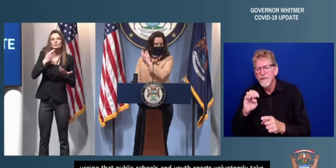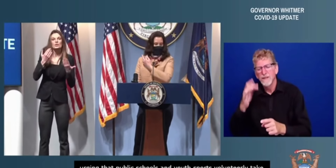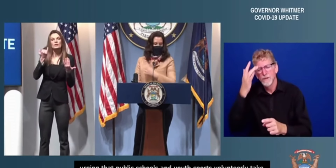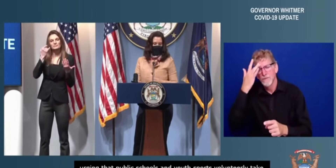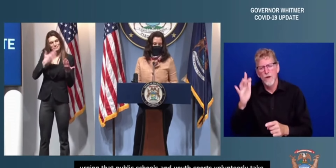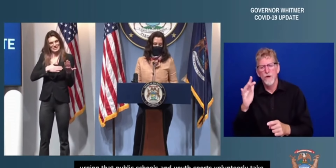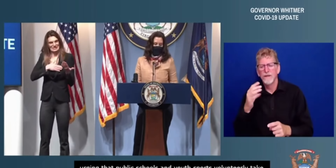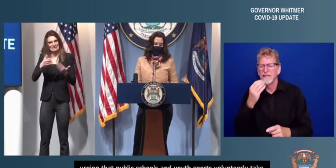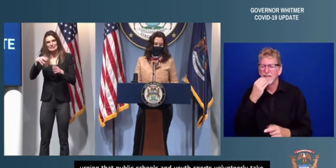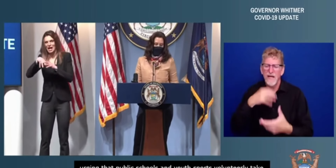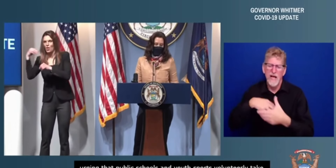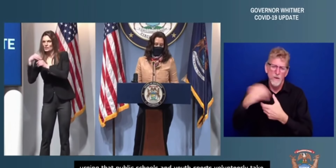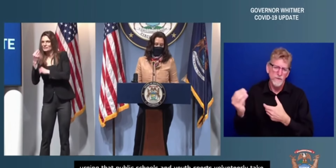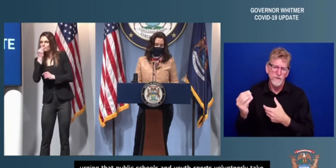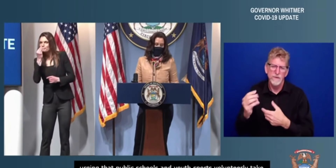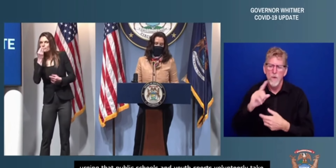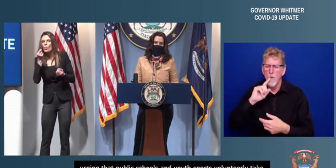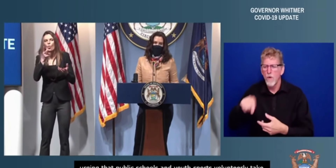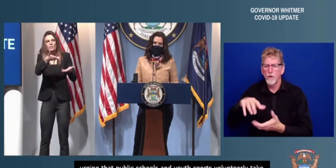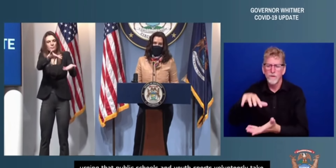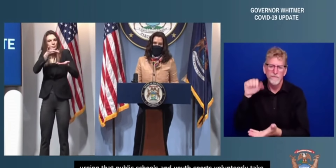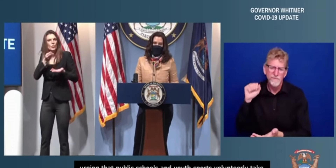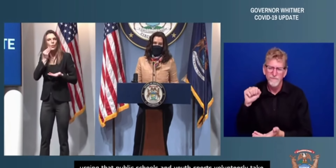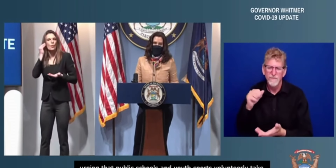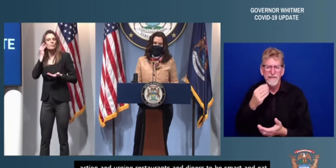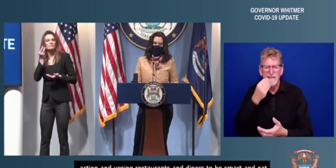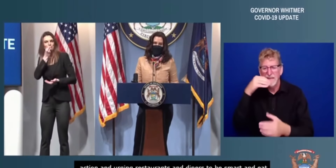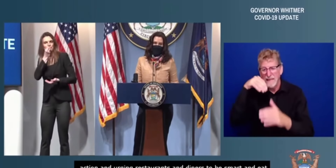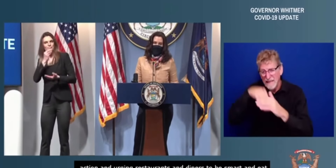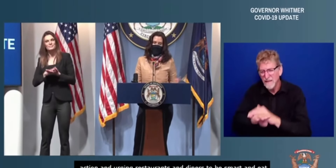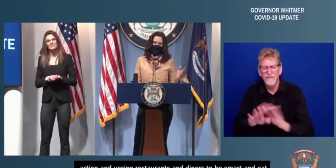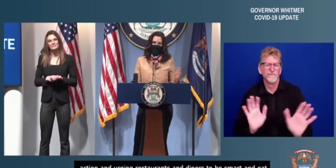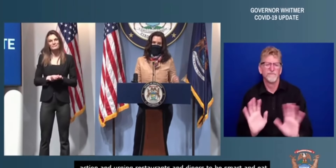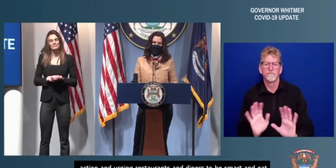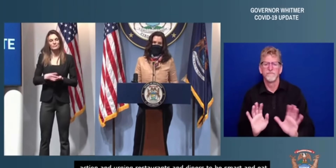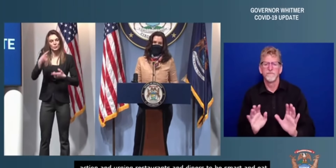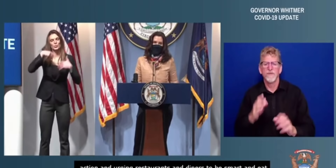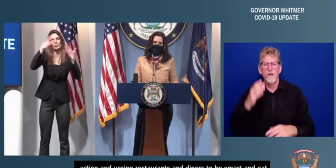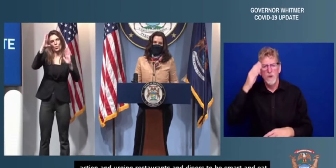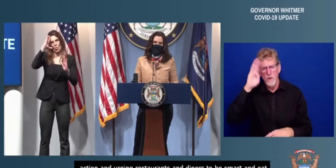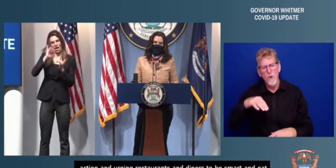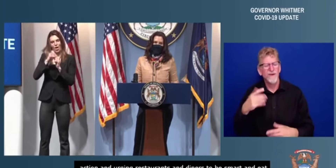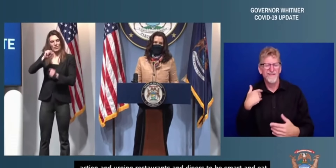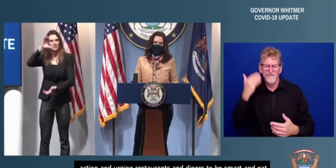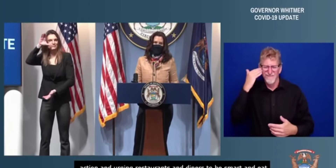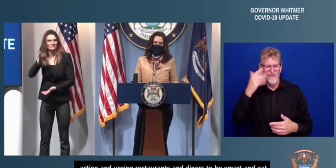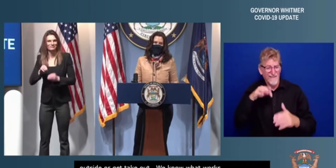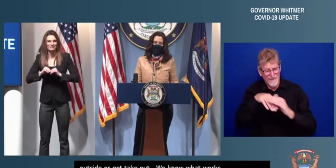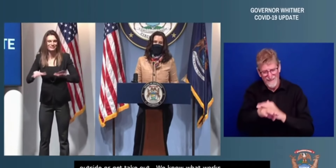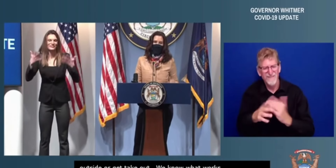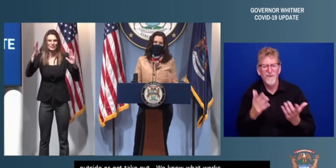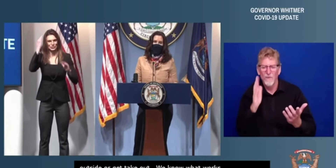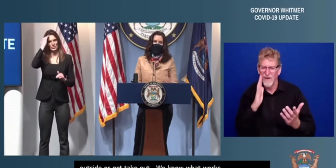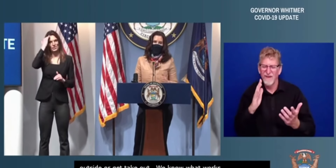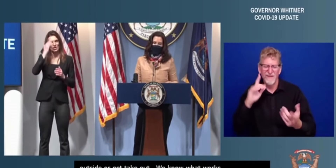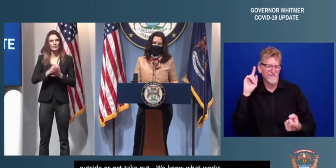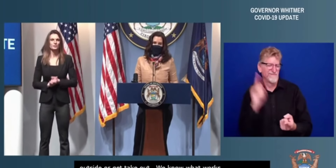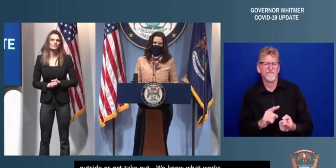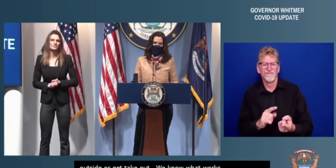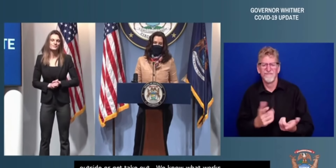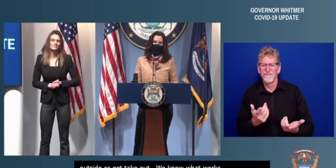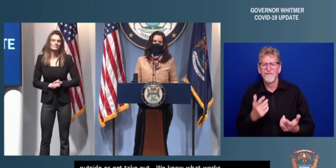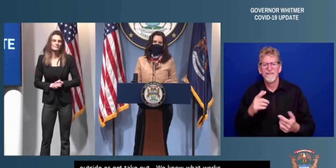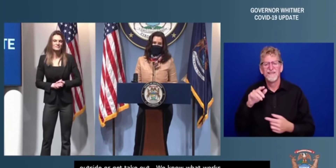takeout. We know what works, as Ms. Fries-Decker just said. We know